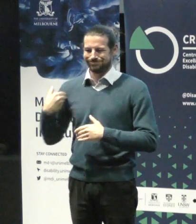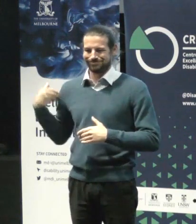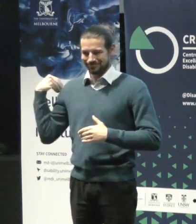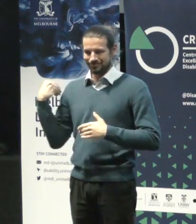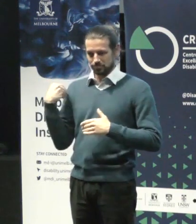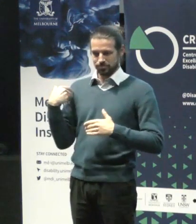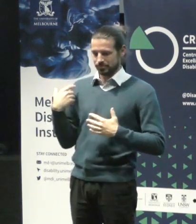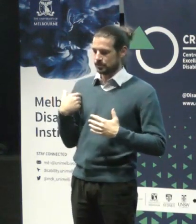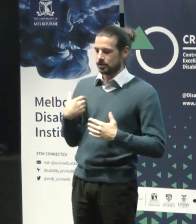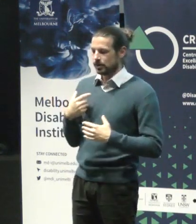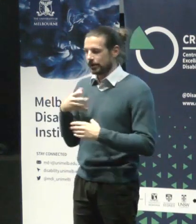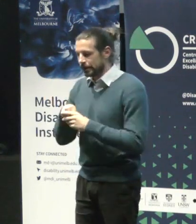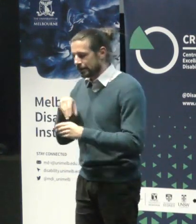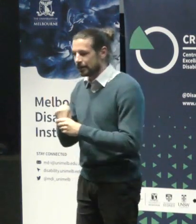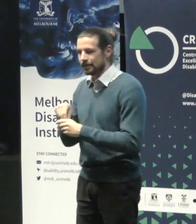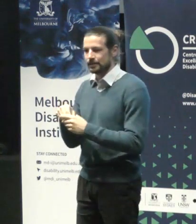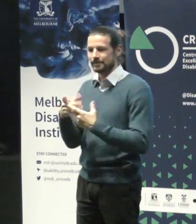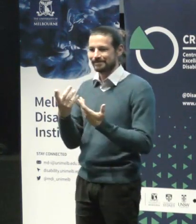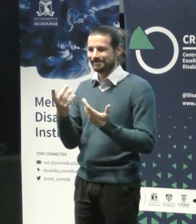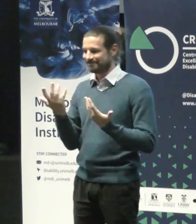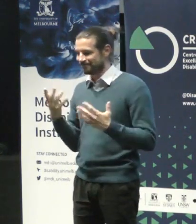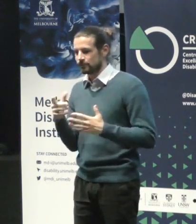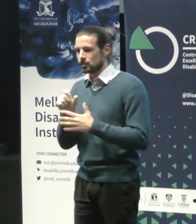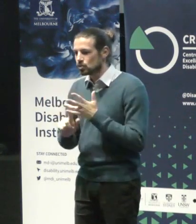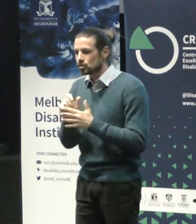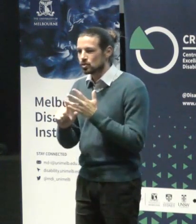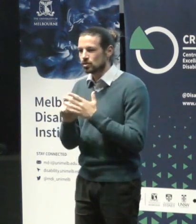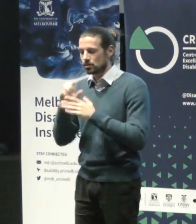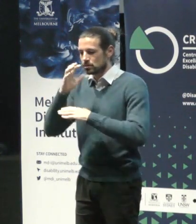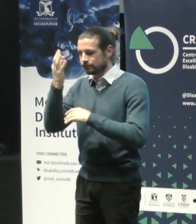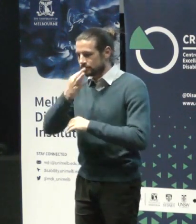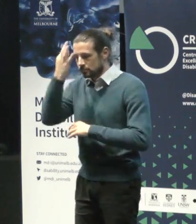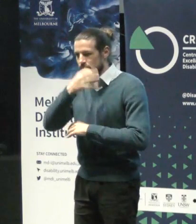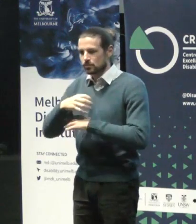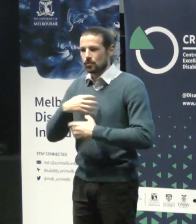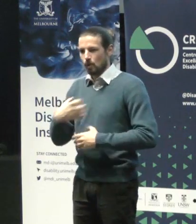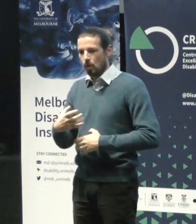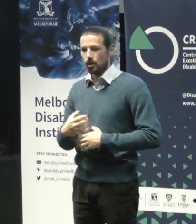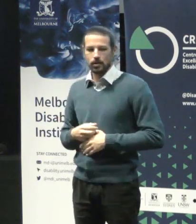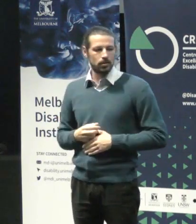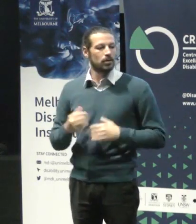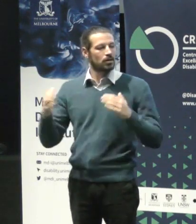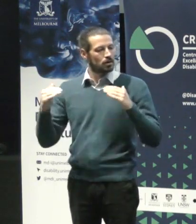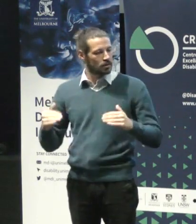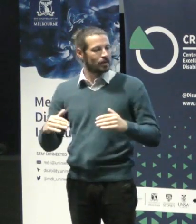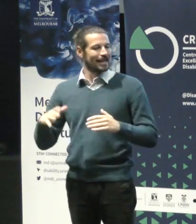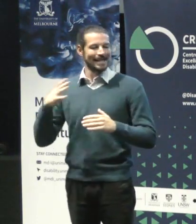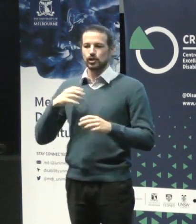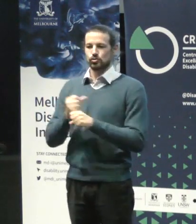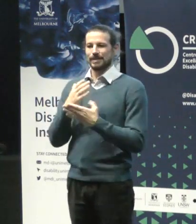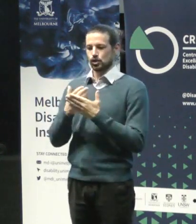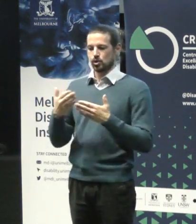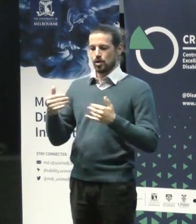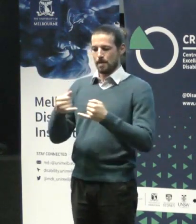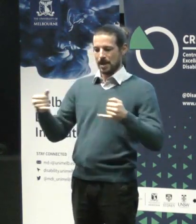to be pulled into a situation where you're doing more and more hours. You'll be overwhelmed. And this woman said, you have to create a boundary between the